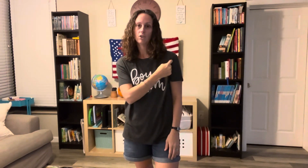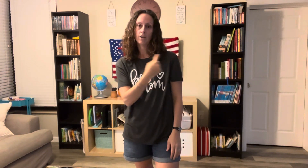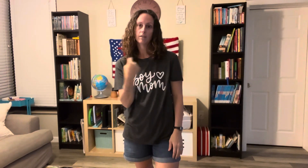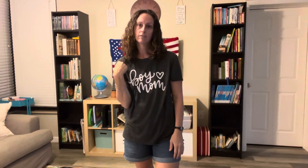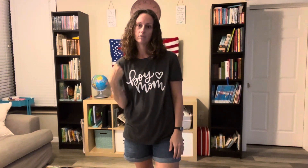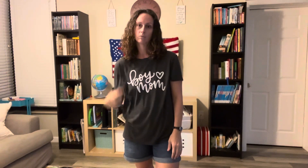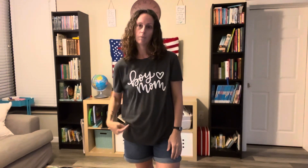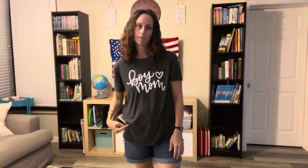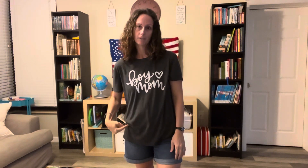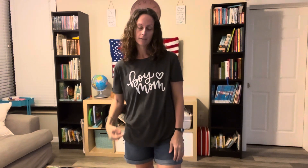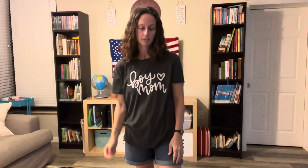China.